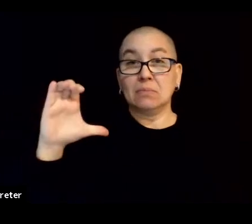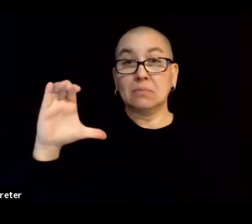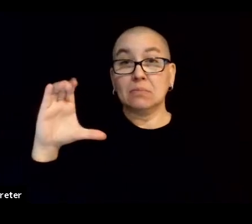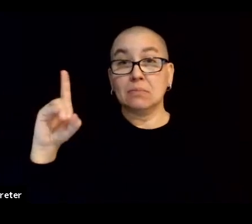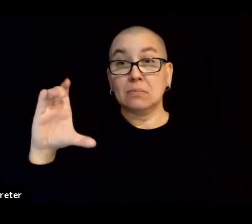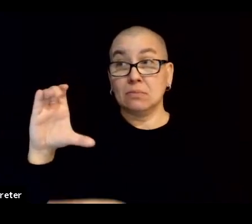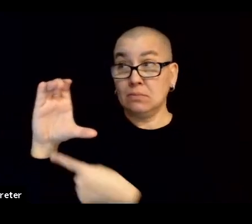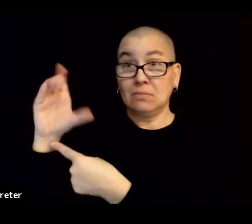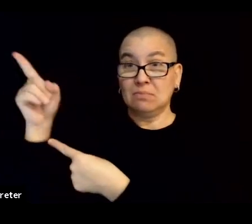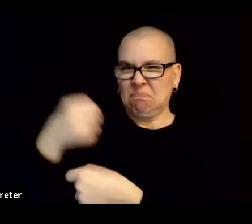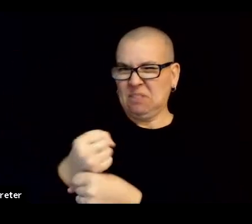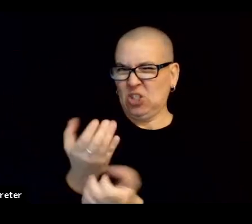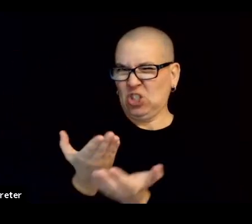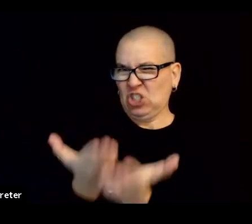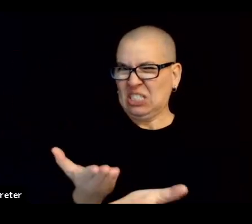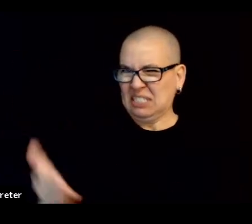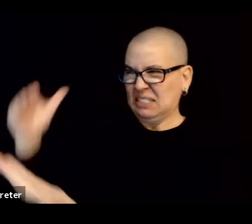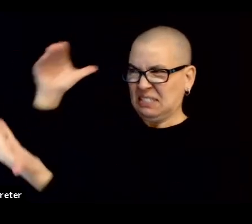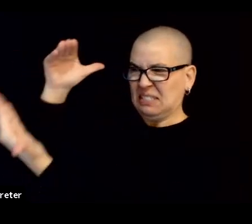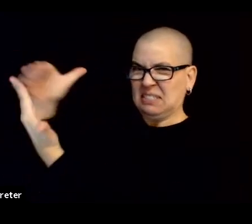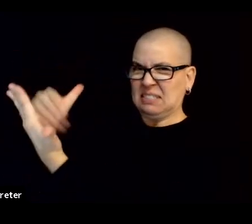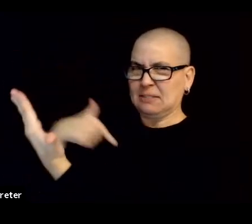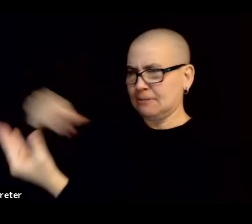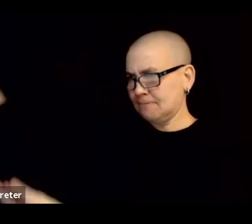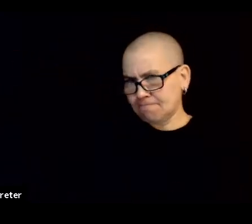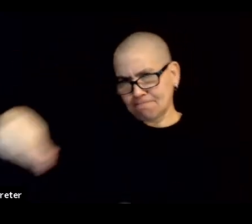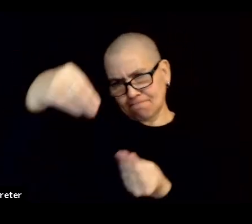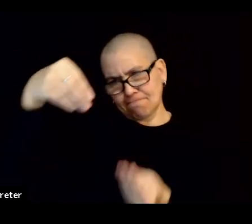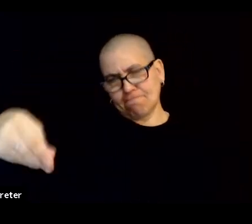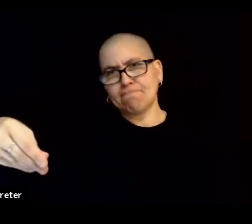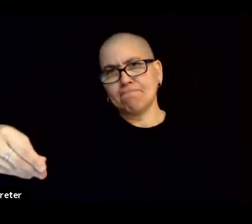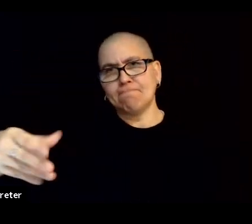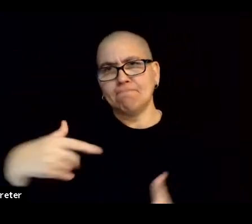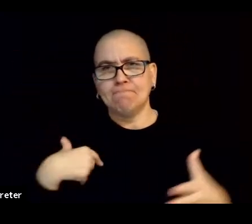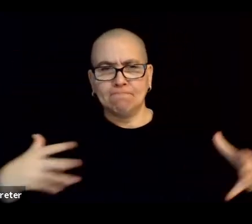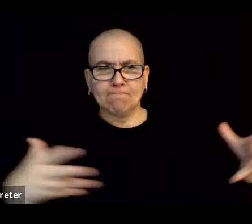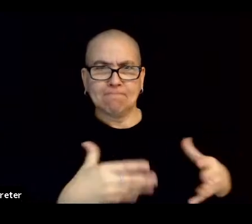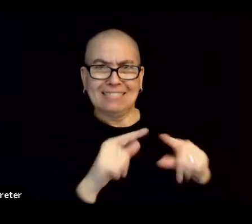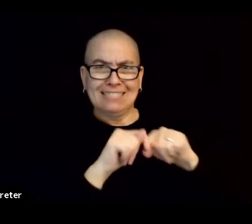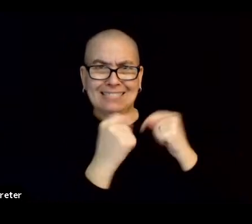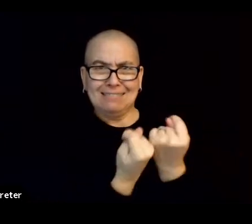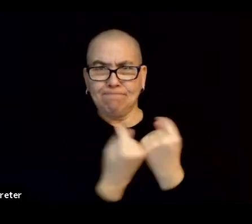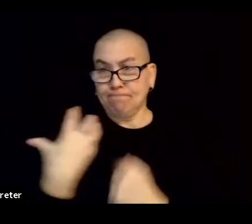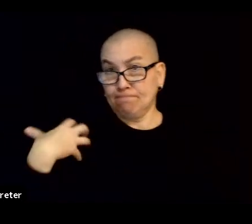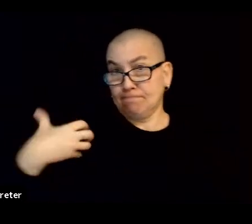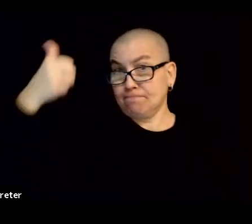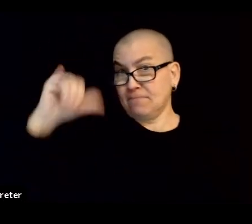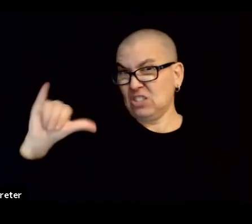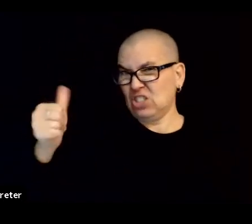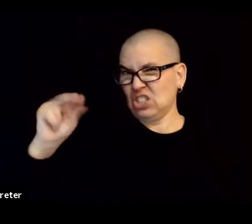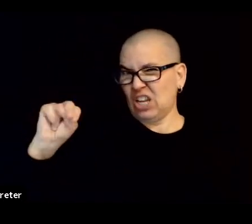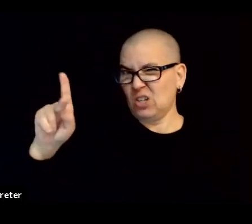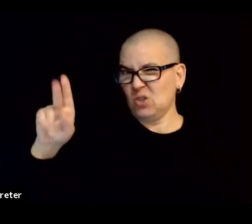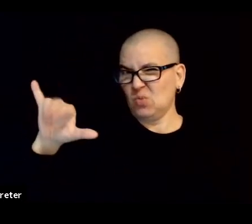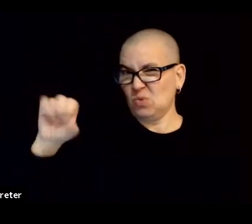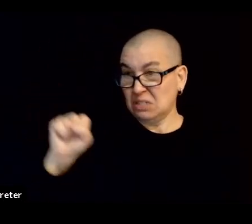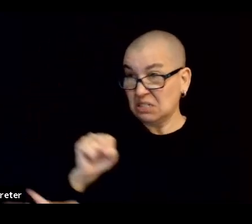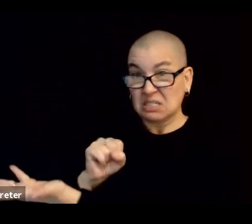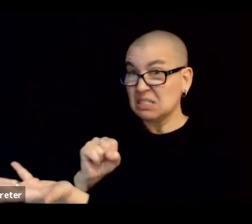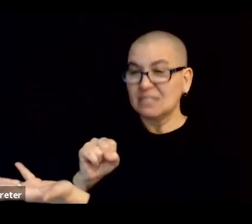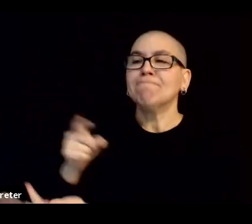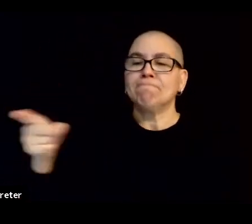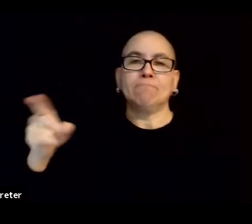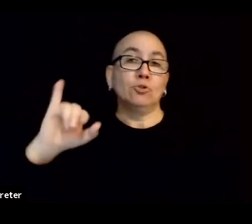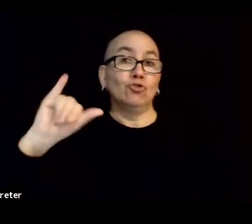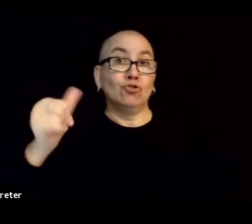dose. So Jan and Chris, if you want to address those. Yeah, I'll just ask Chris to comment. Certainly